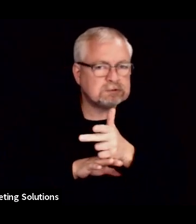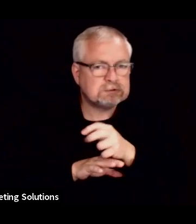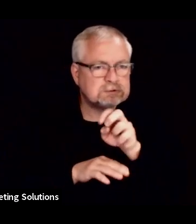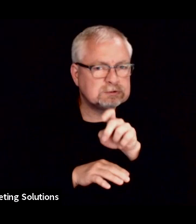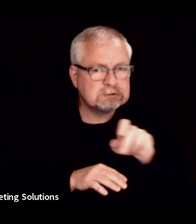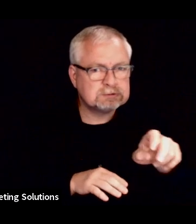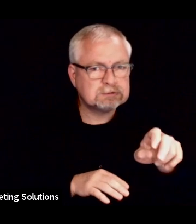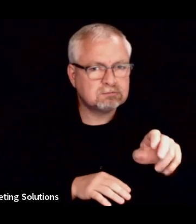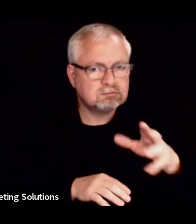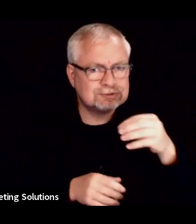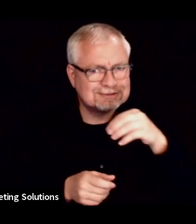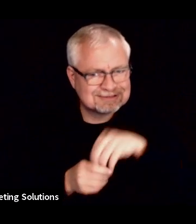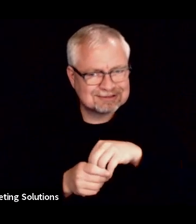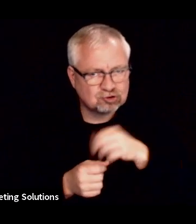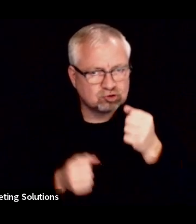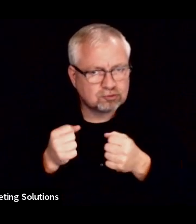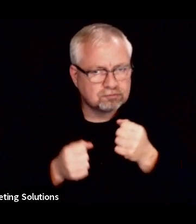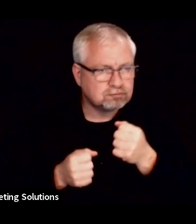Thank you.